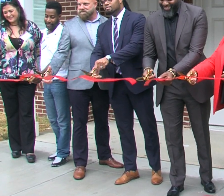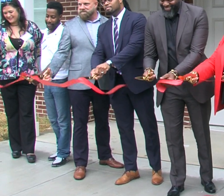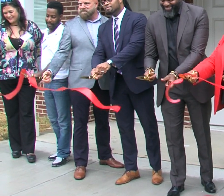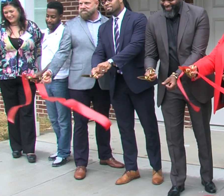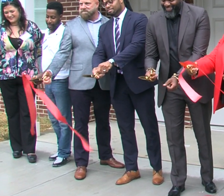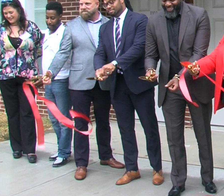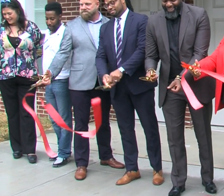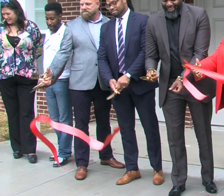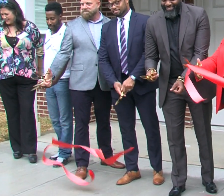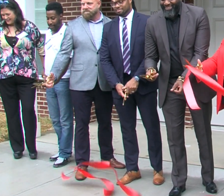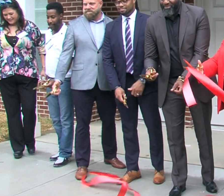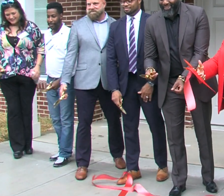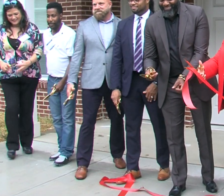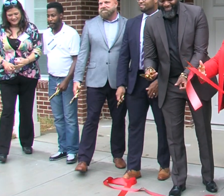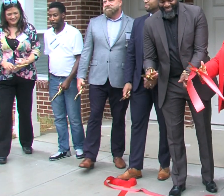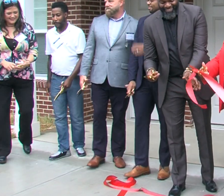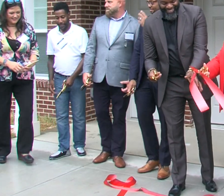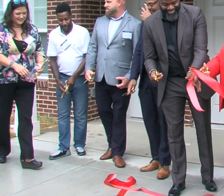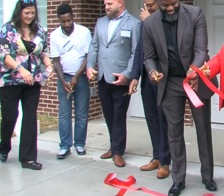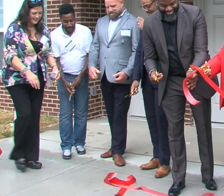three. Excellent. Yeah. Amazing.